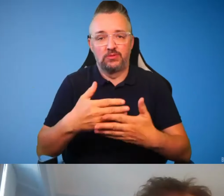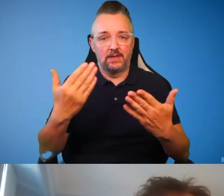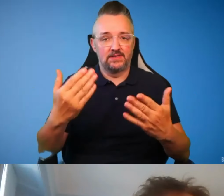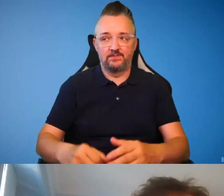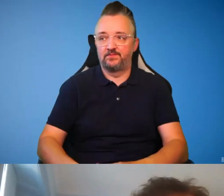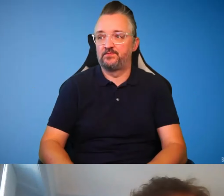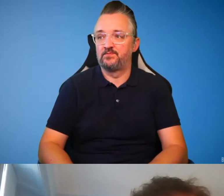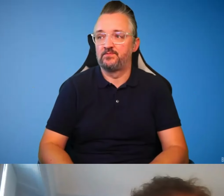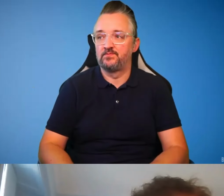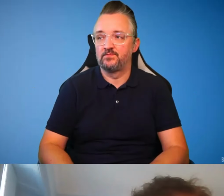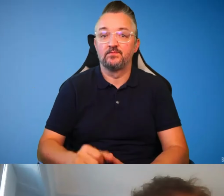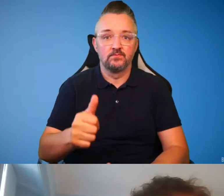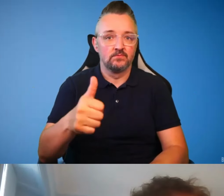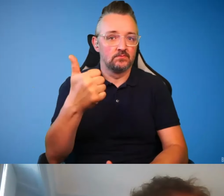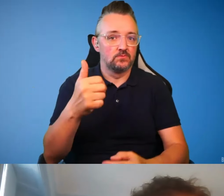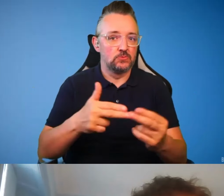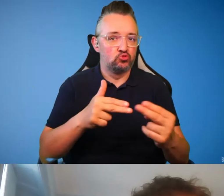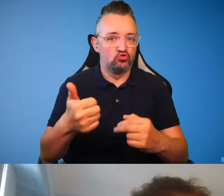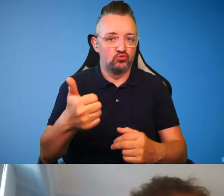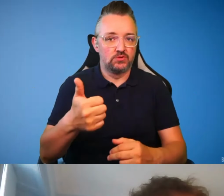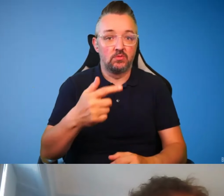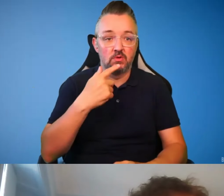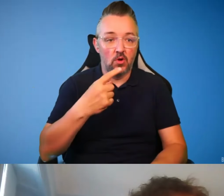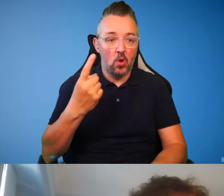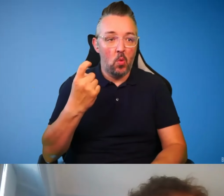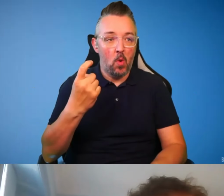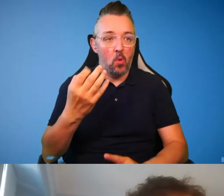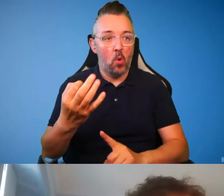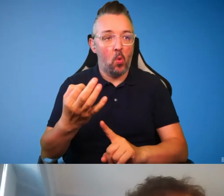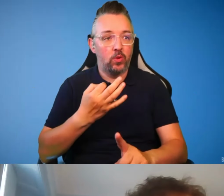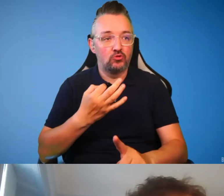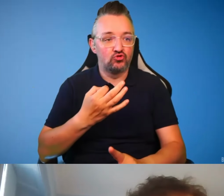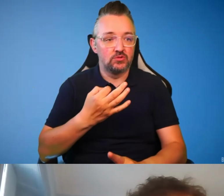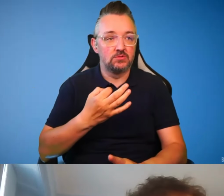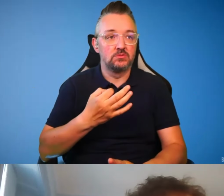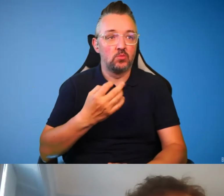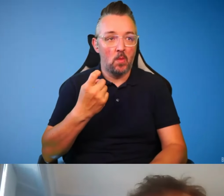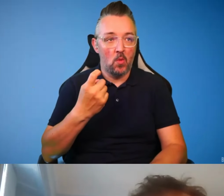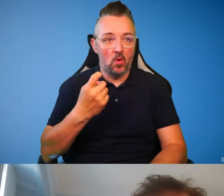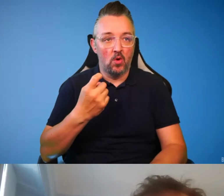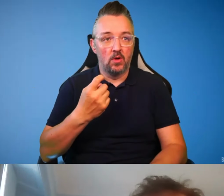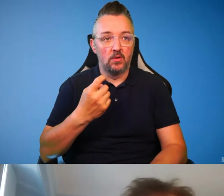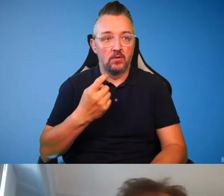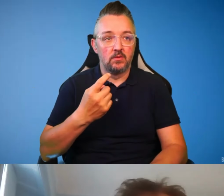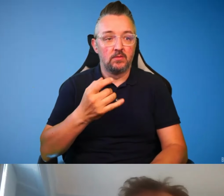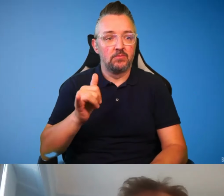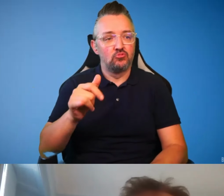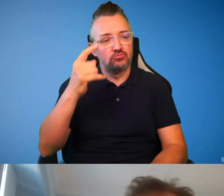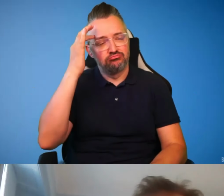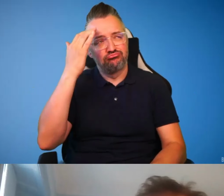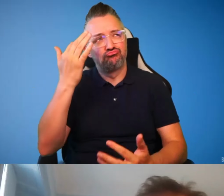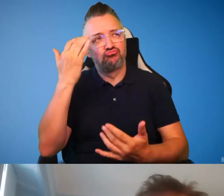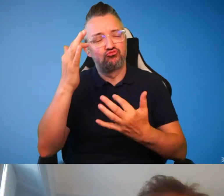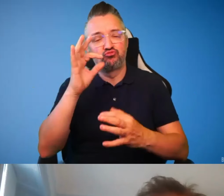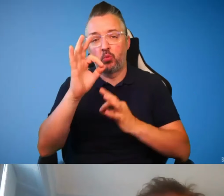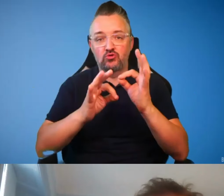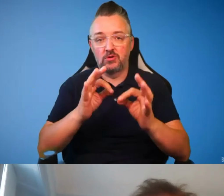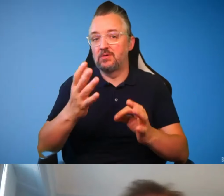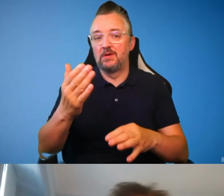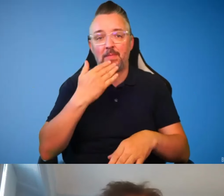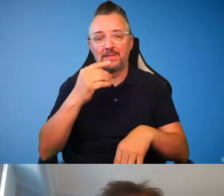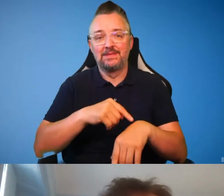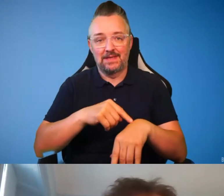That's good news. Thanks, Daniel. We've got one more question listed at the moment. So if you have a question that you've been thinking about asking, there's plenty of time,